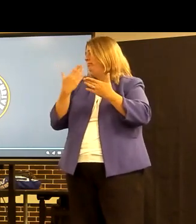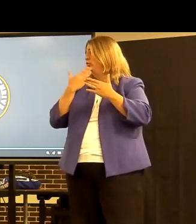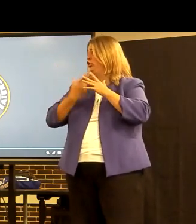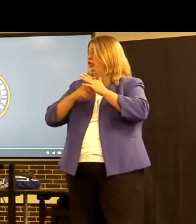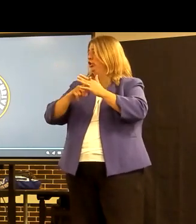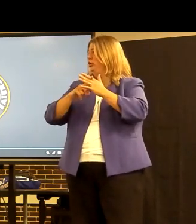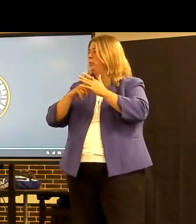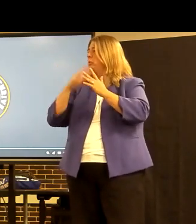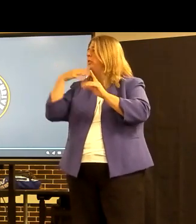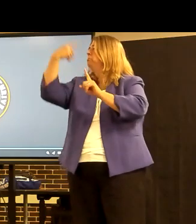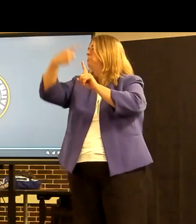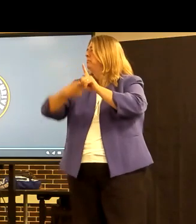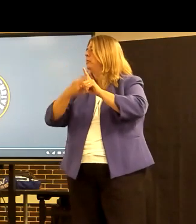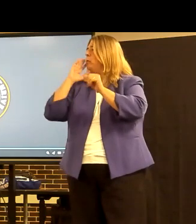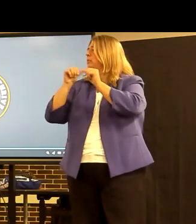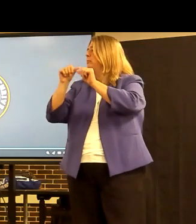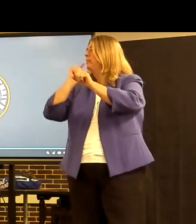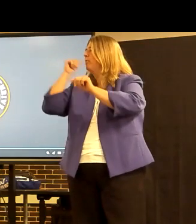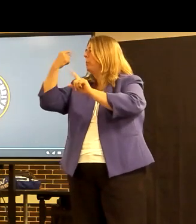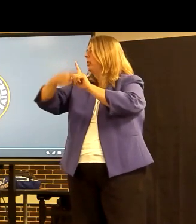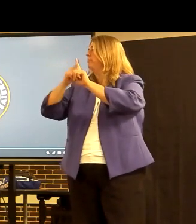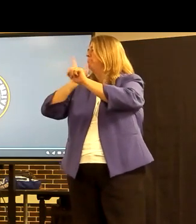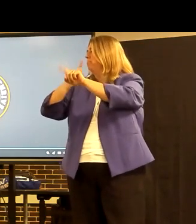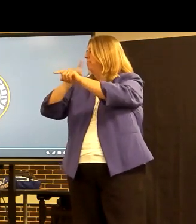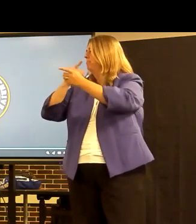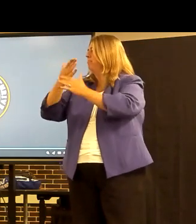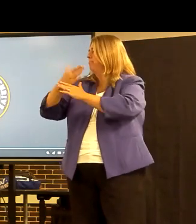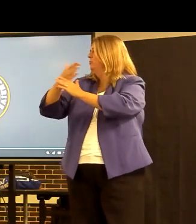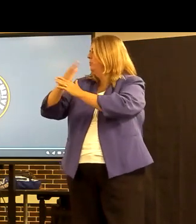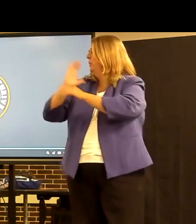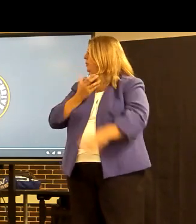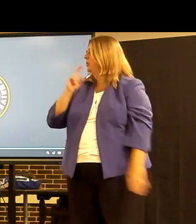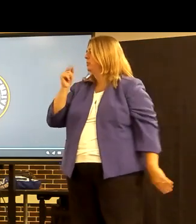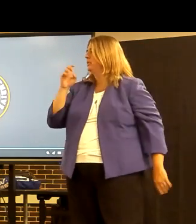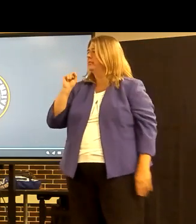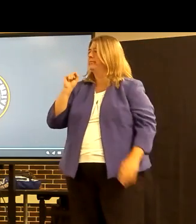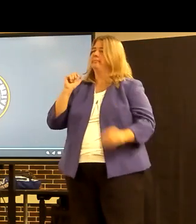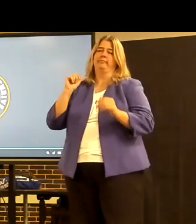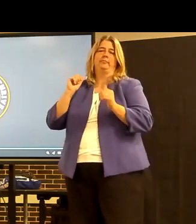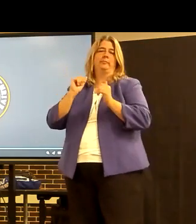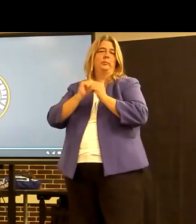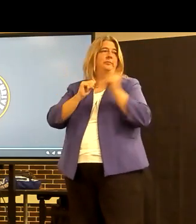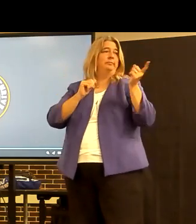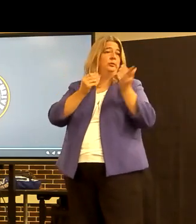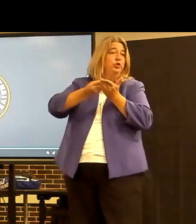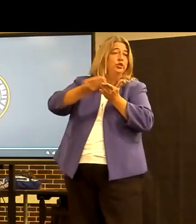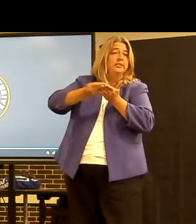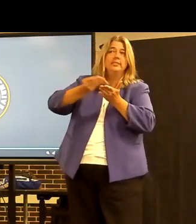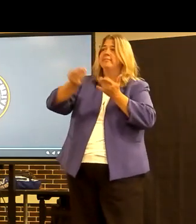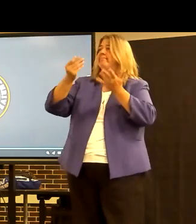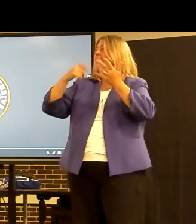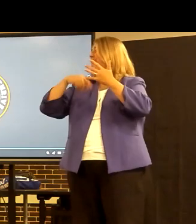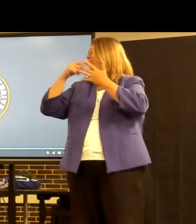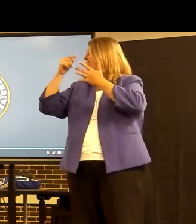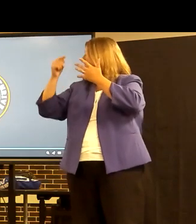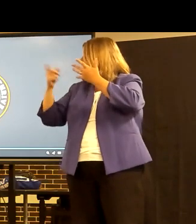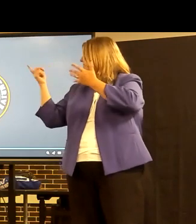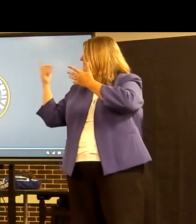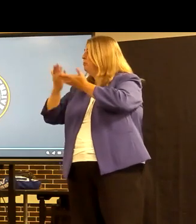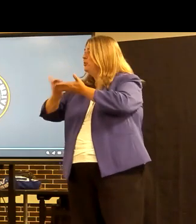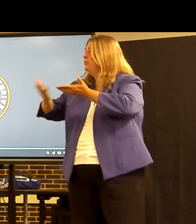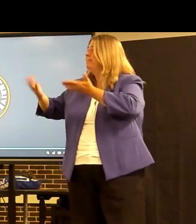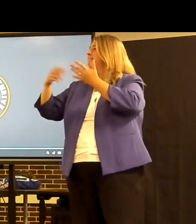the community and the family support as well. We're off to a good start. And I will continue to share more updates in the upcoming